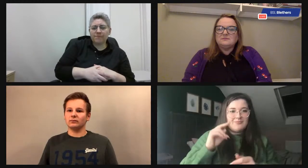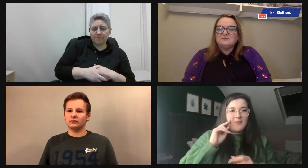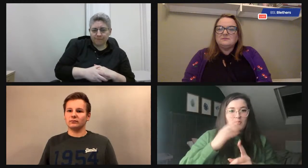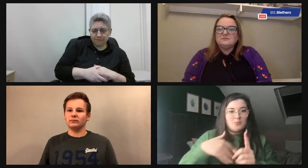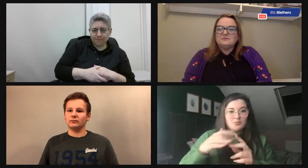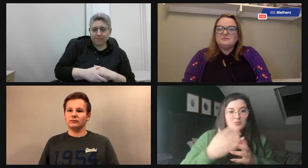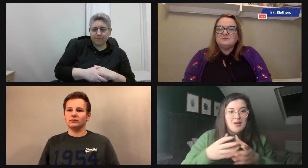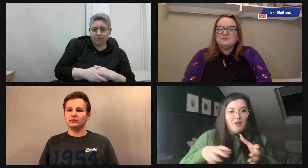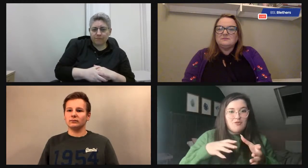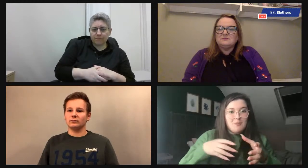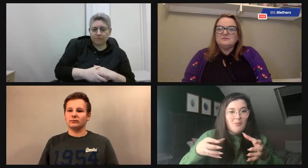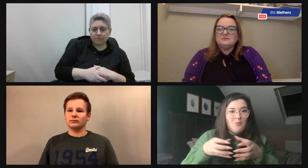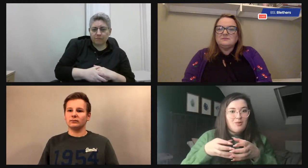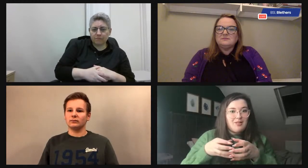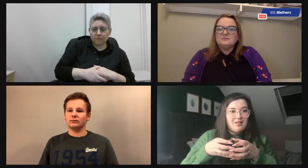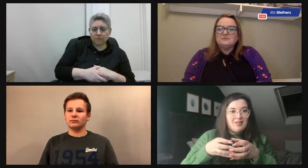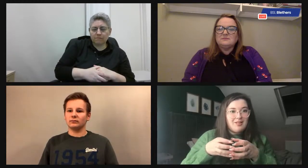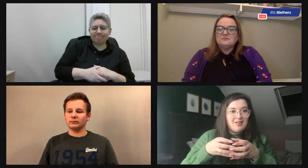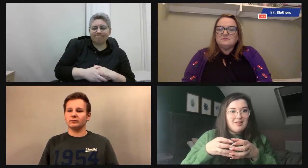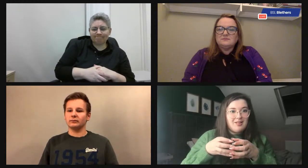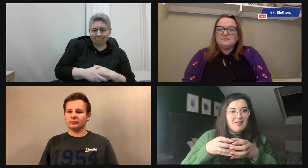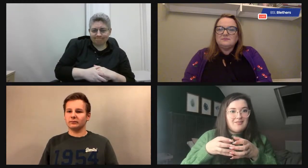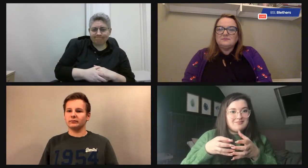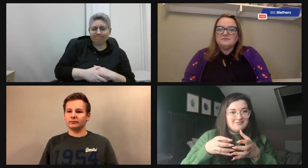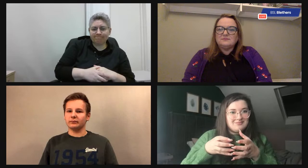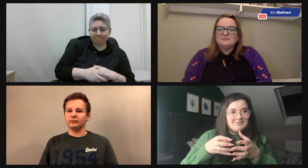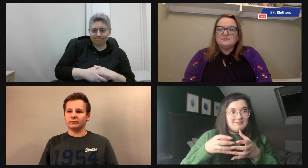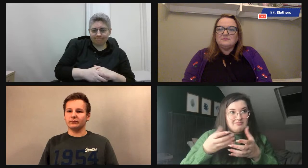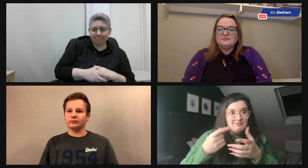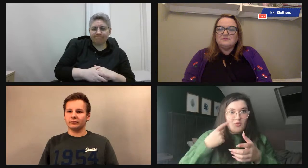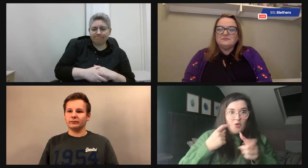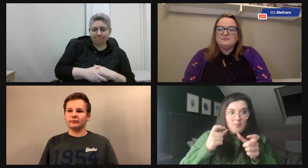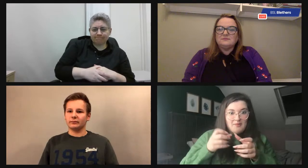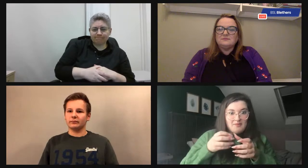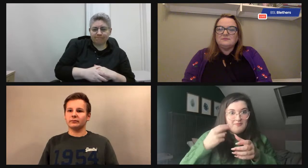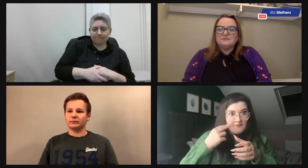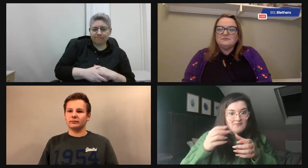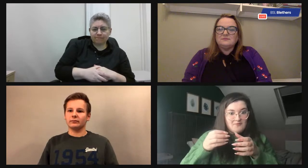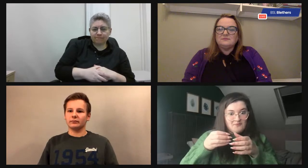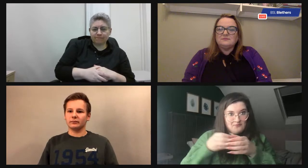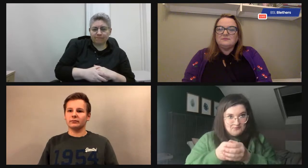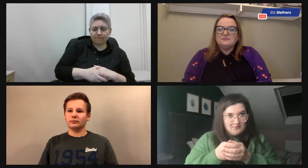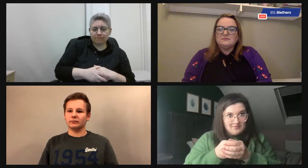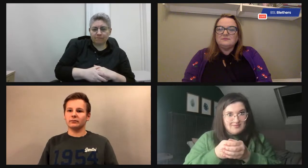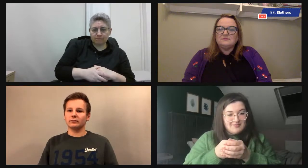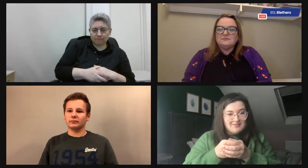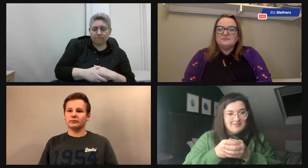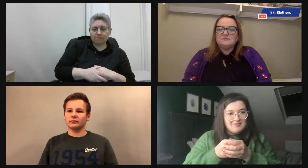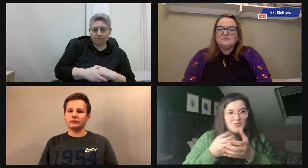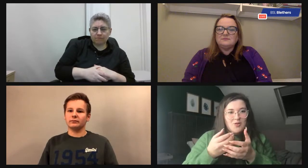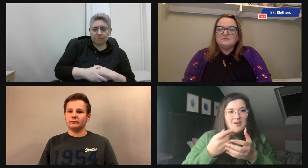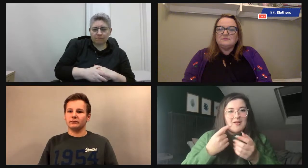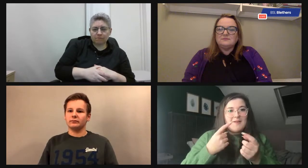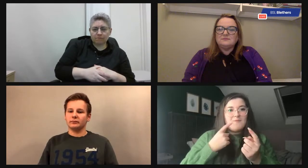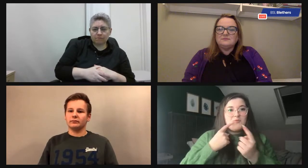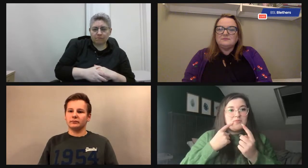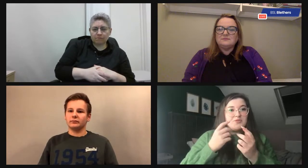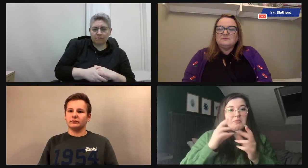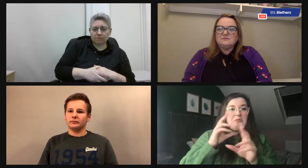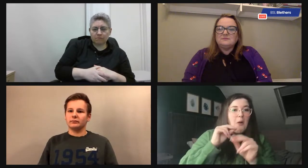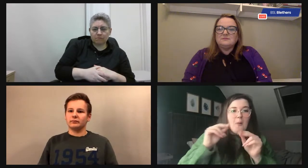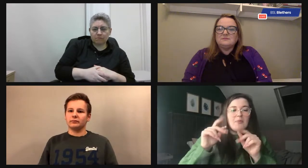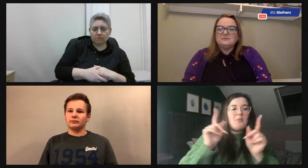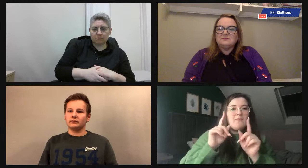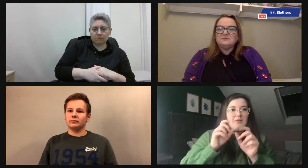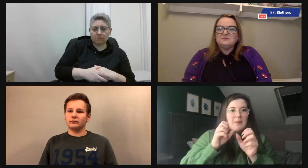one thing in it, it's like gossip just going round the world. So young people, and particularly young deaf